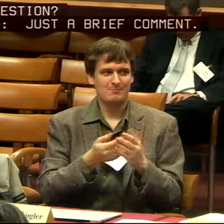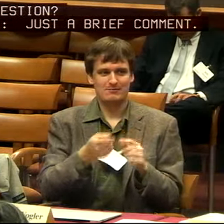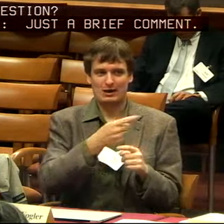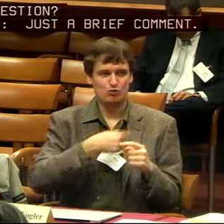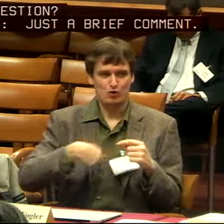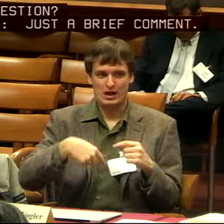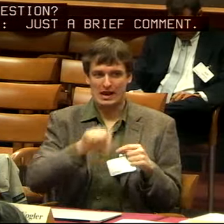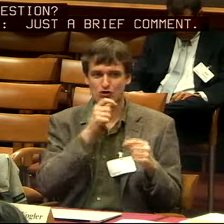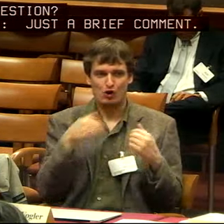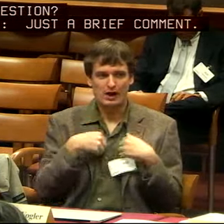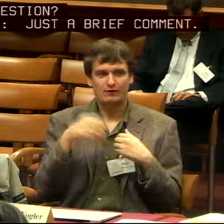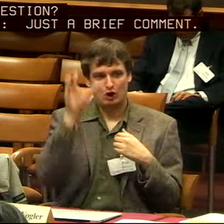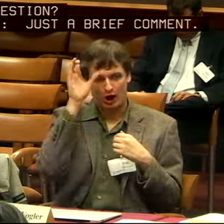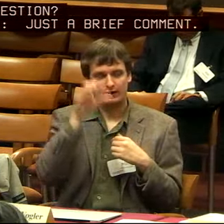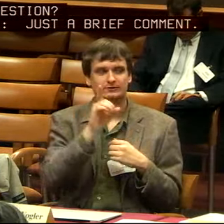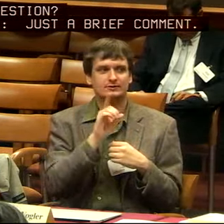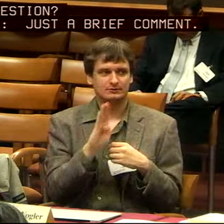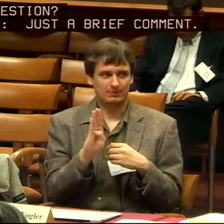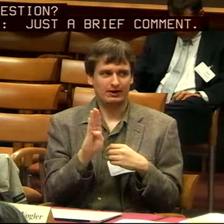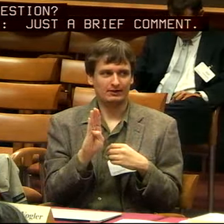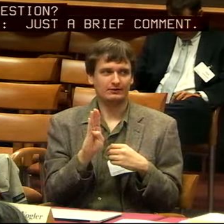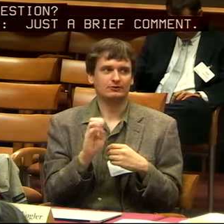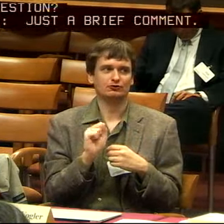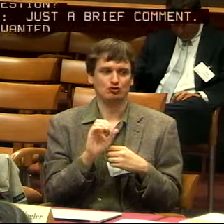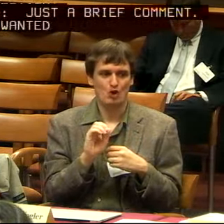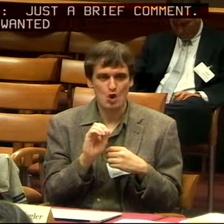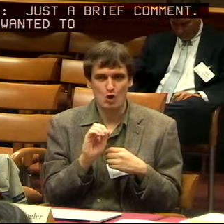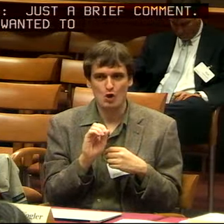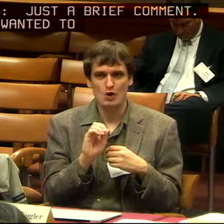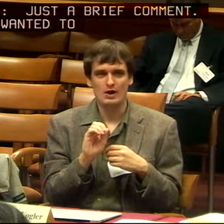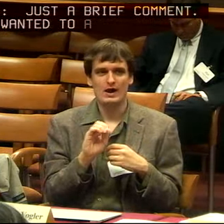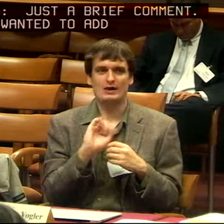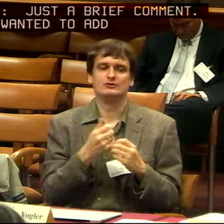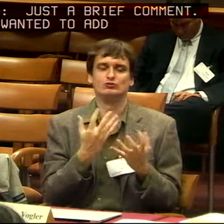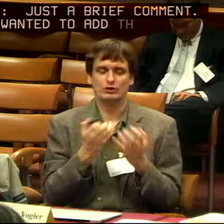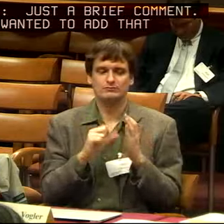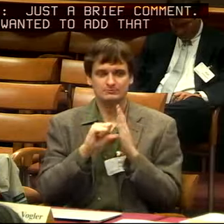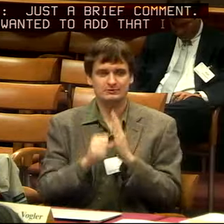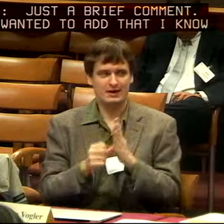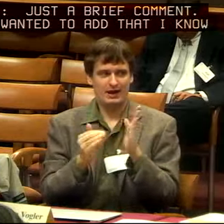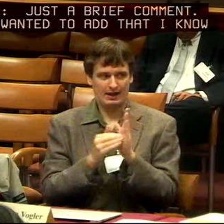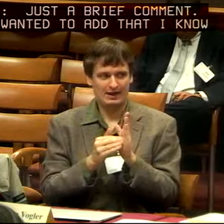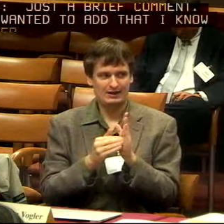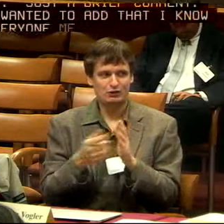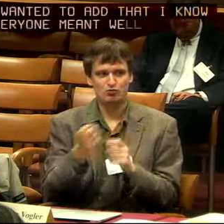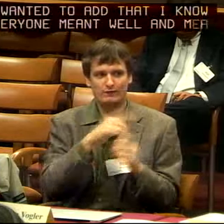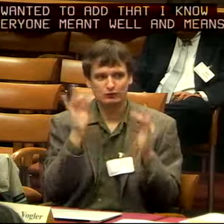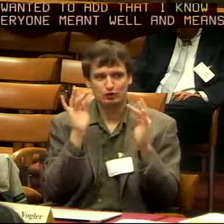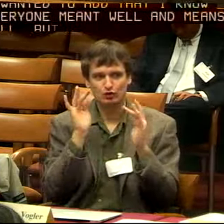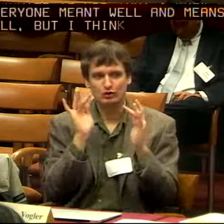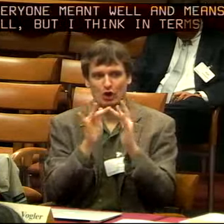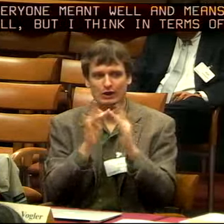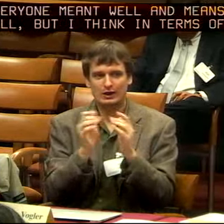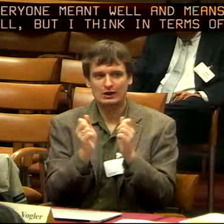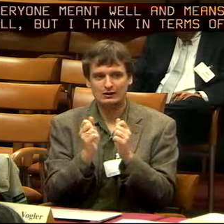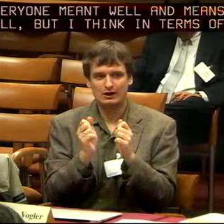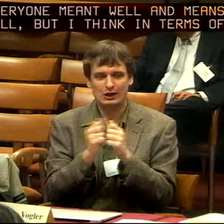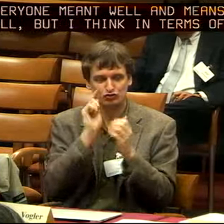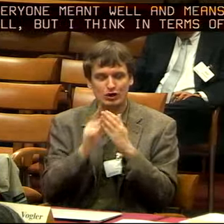everyone meant well and means well, but I think in terms of we don't have cognitive disabilities. So again, we